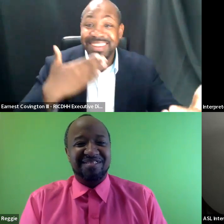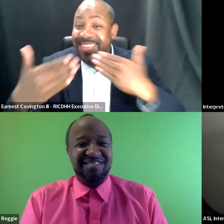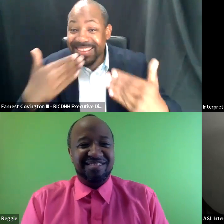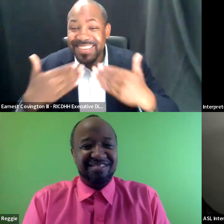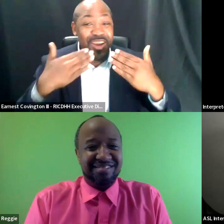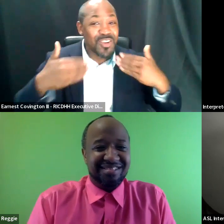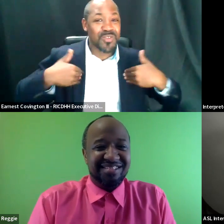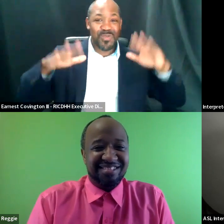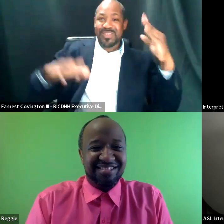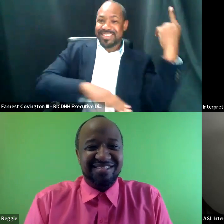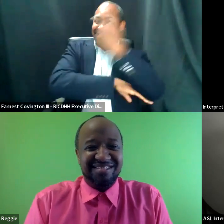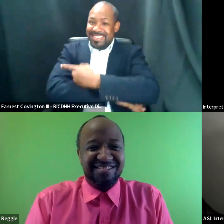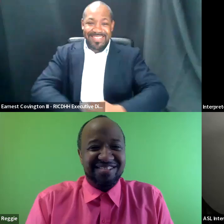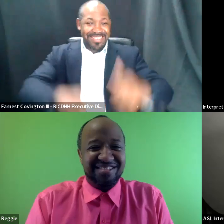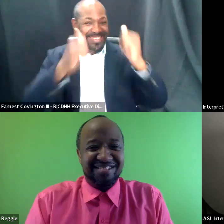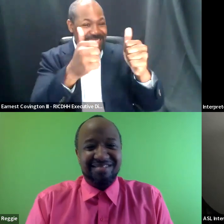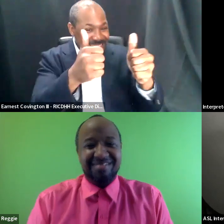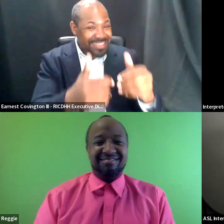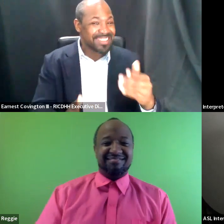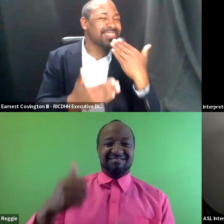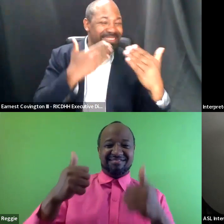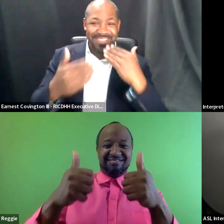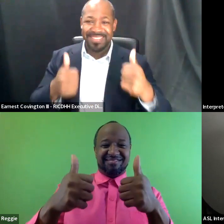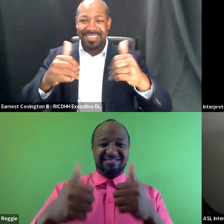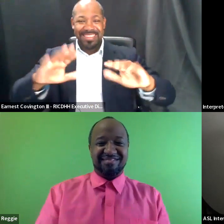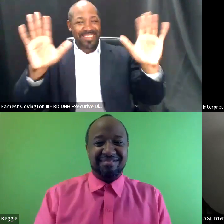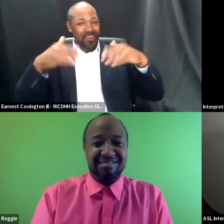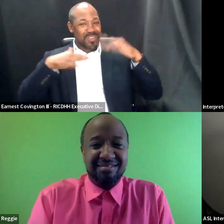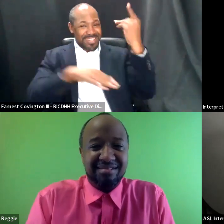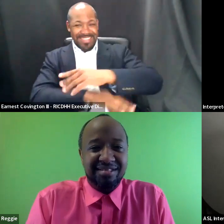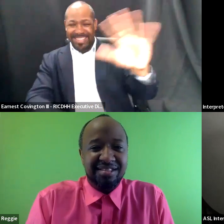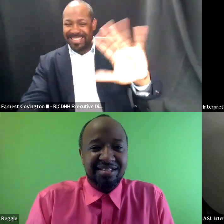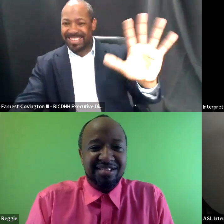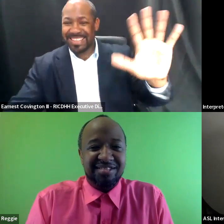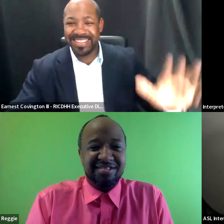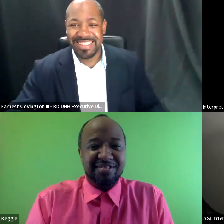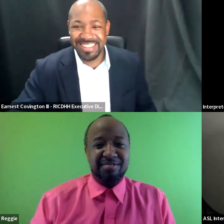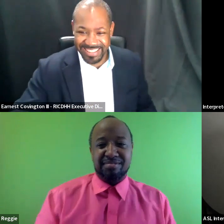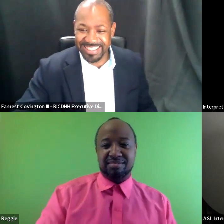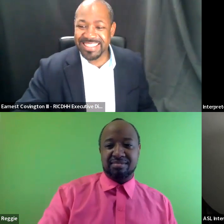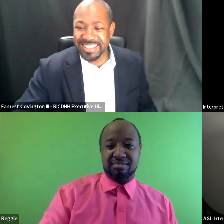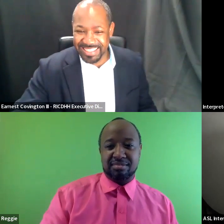going forward as well. We'll let you know those dates shortly. Thank you so much. Hope everyone has a great day.